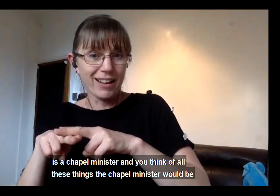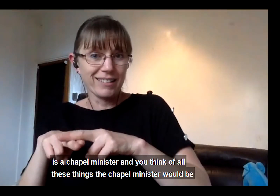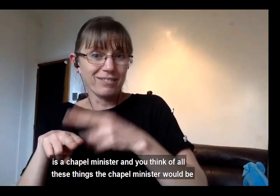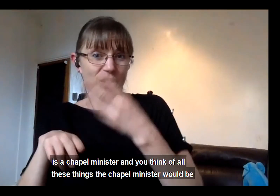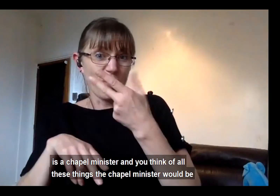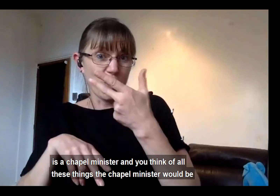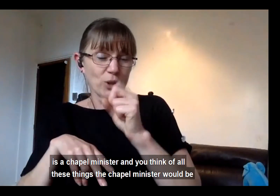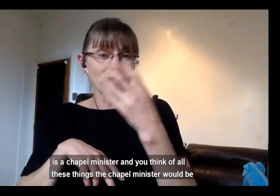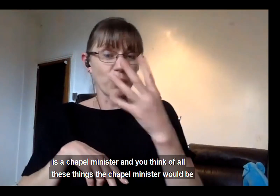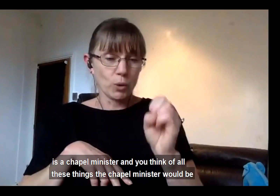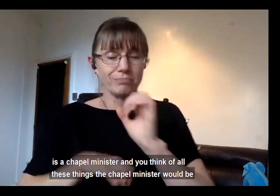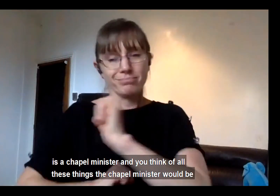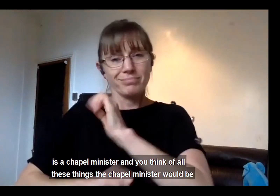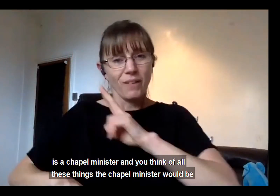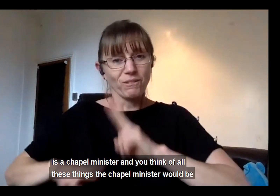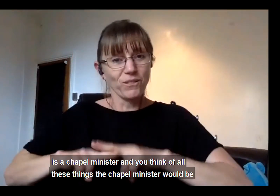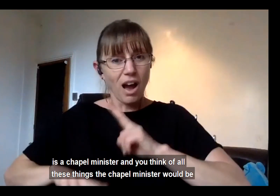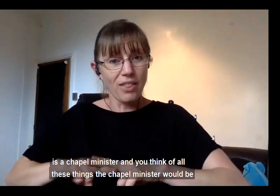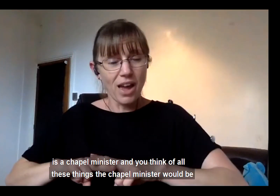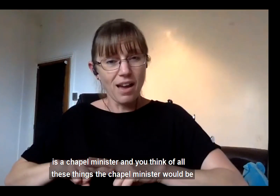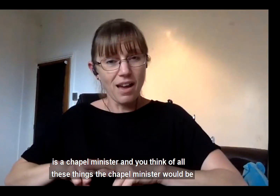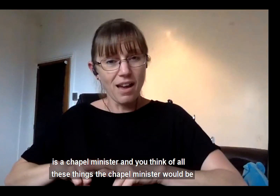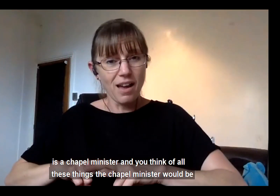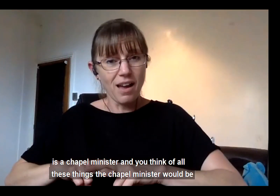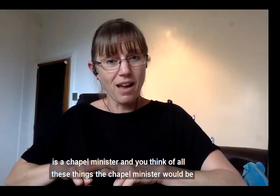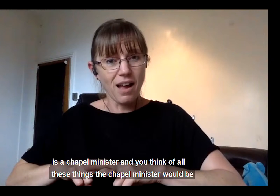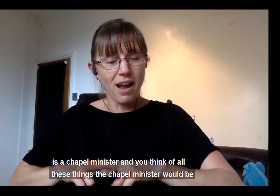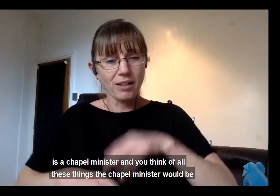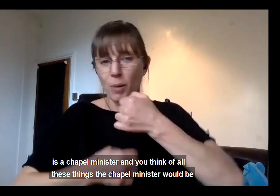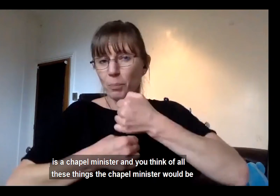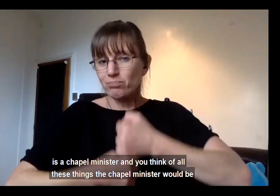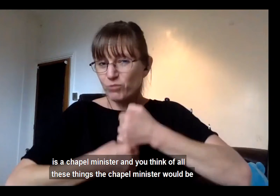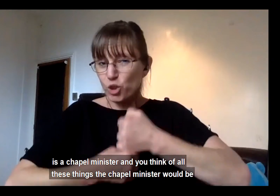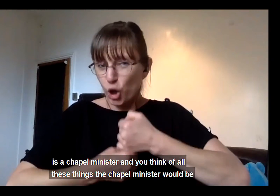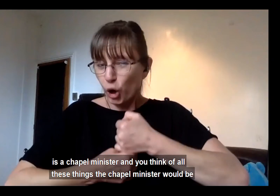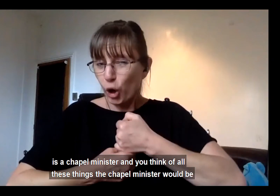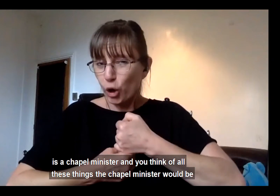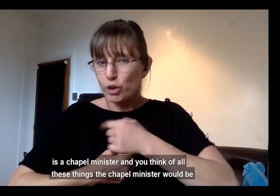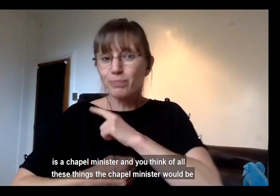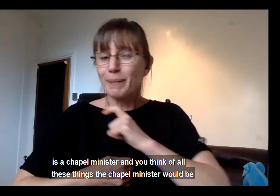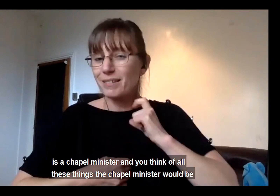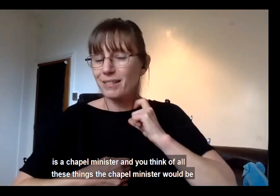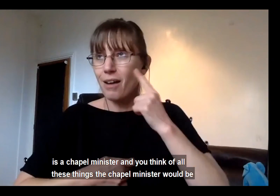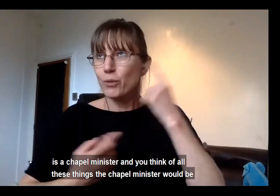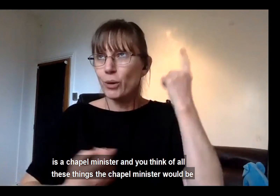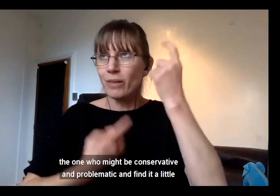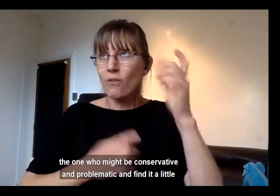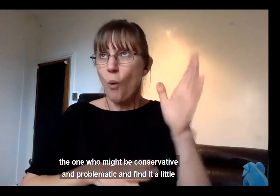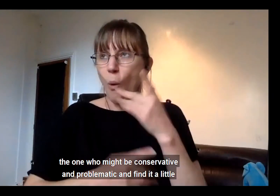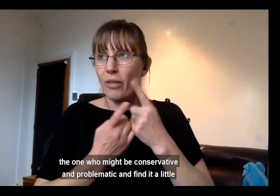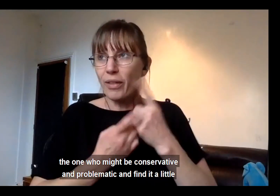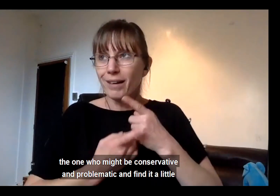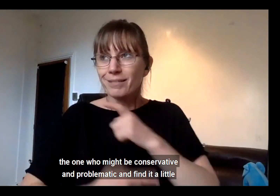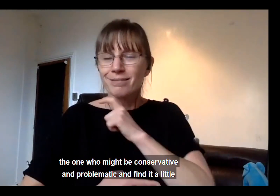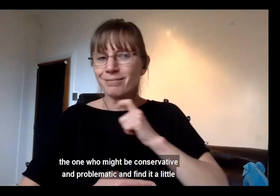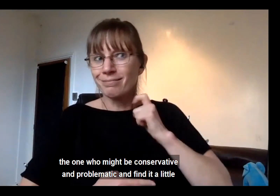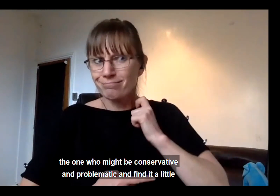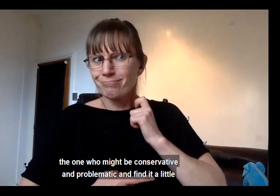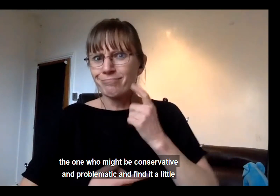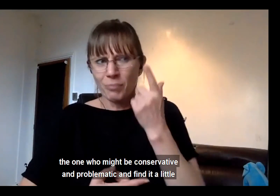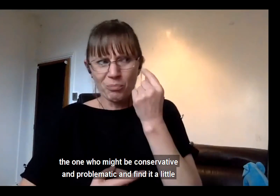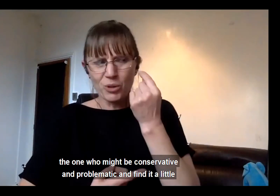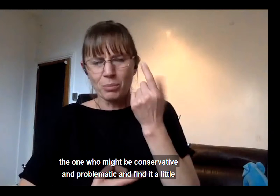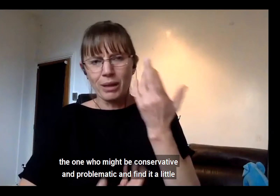his dad is a chapel minister, and you think of all these things, the chapel minister would be the one who might